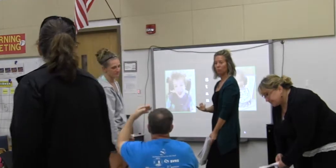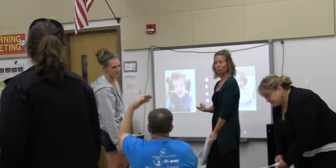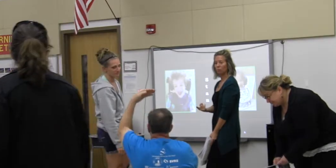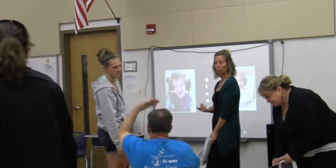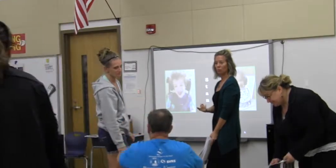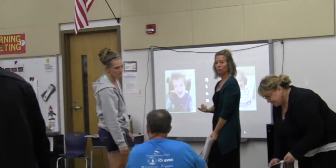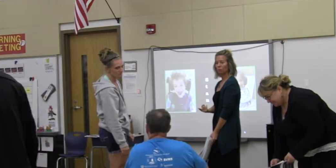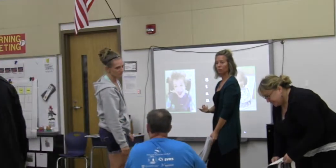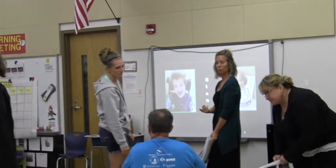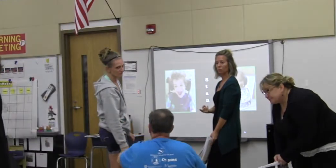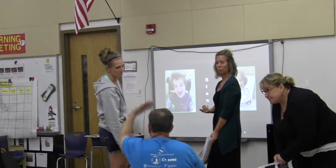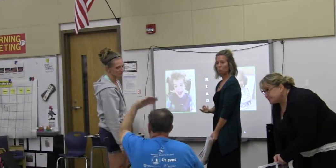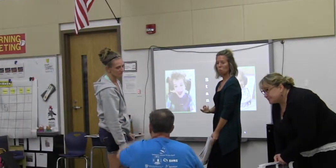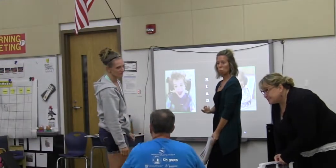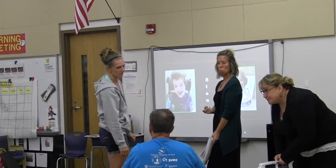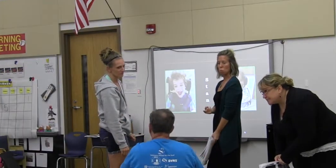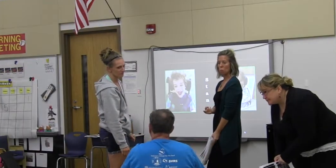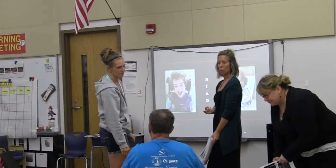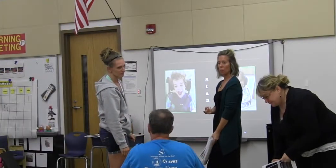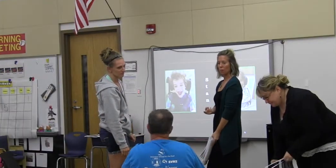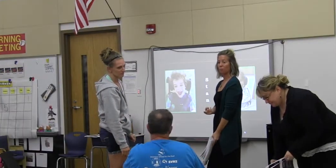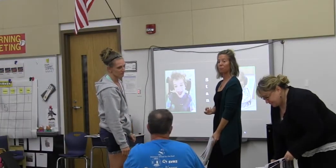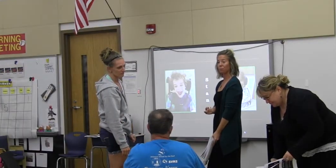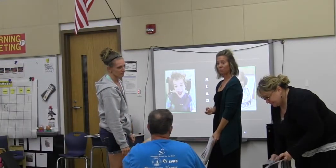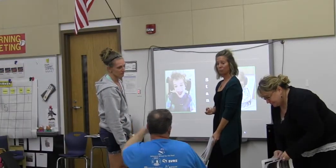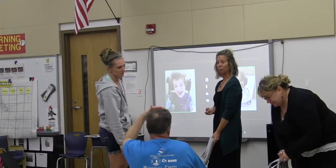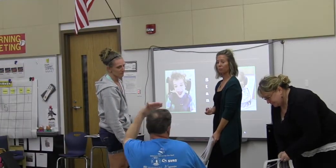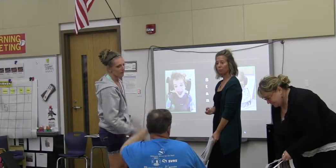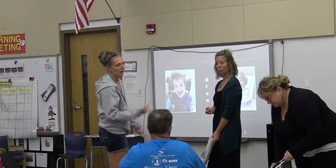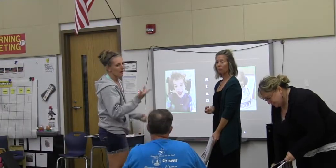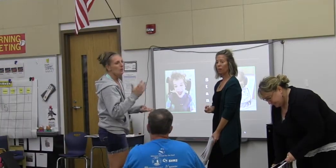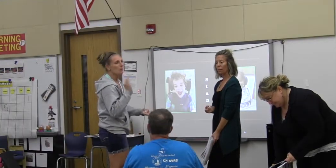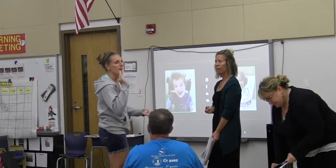You put down the Biden.